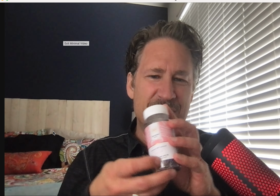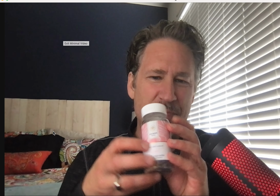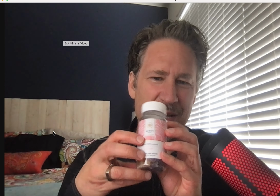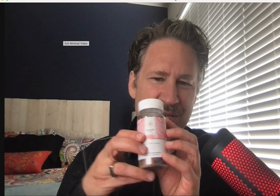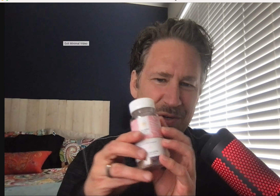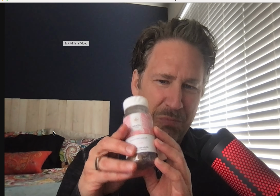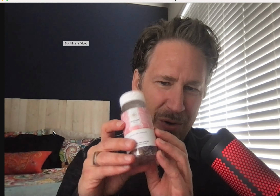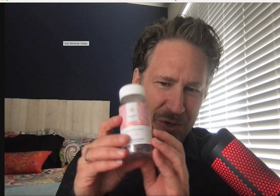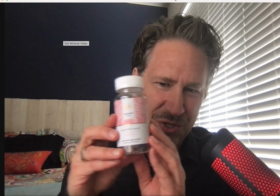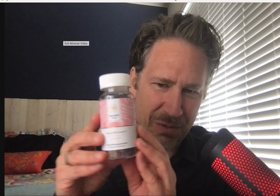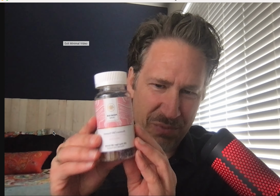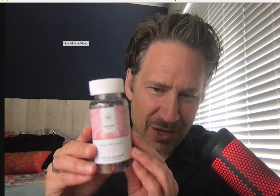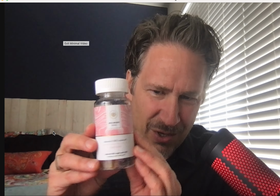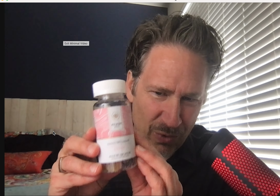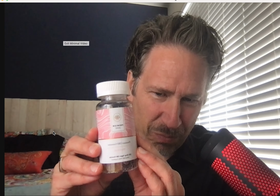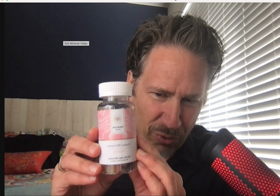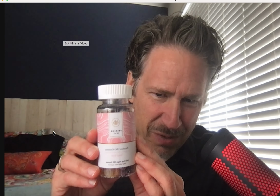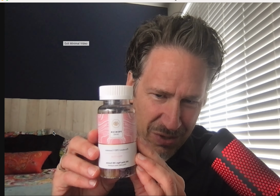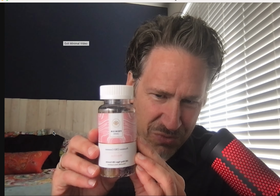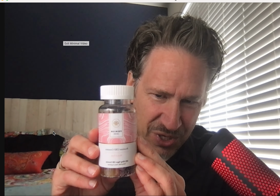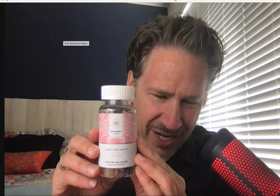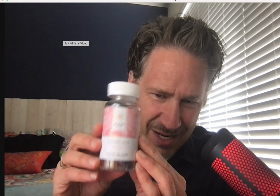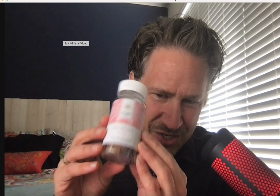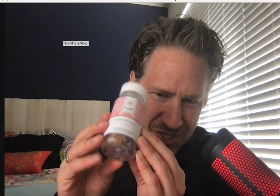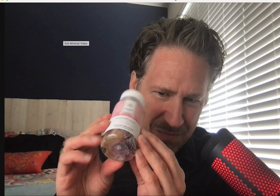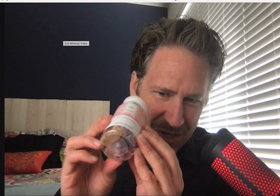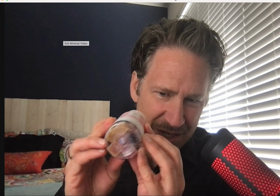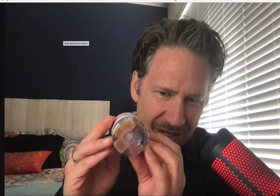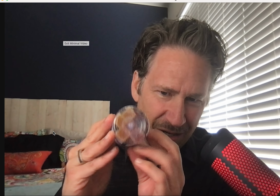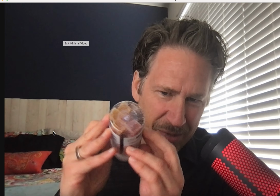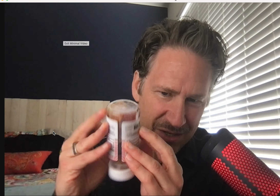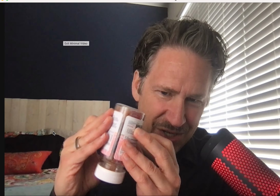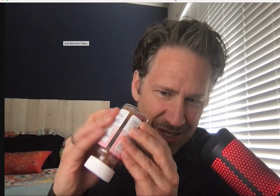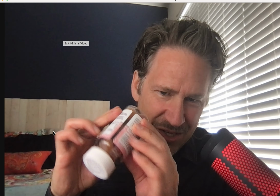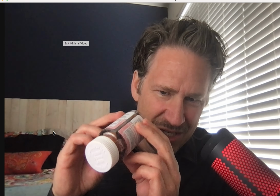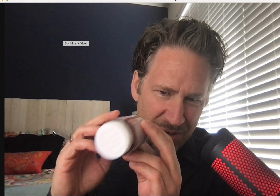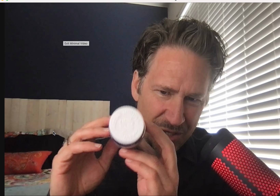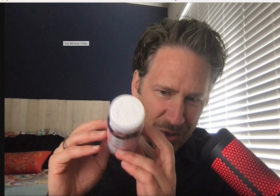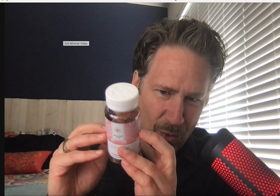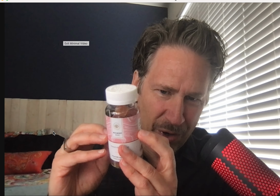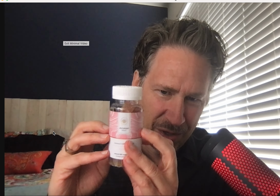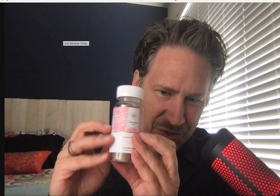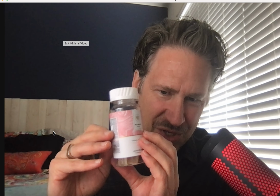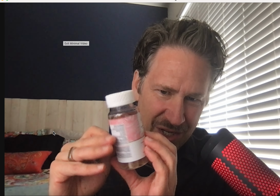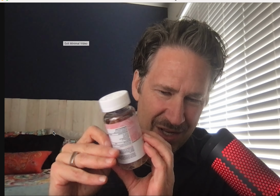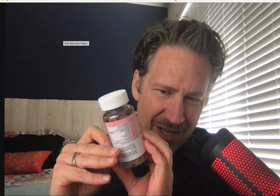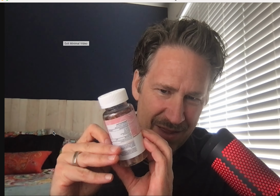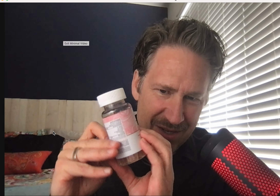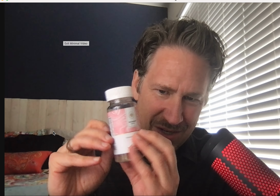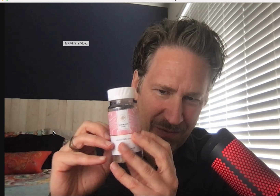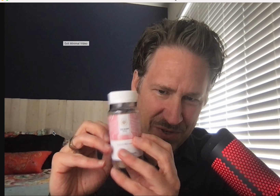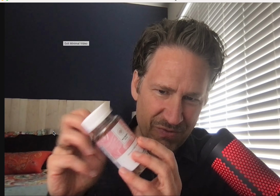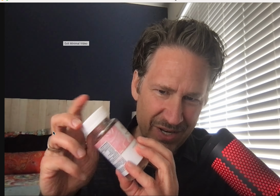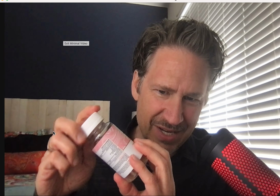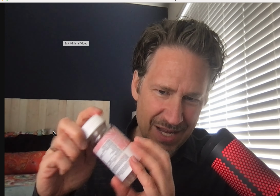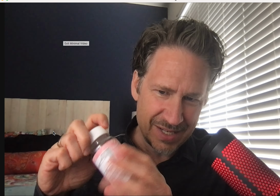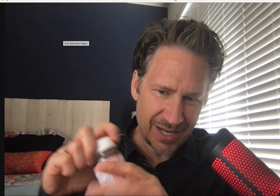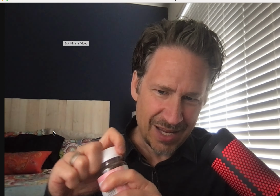and sponsored in partnership with Premium Jane CBD gummies, CBD oils. This stuff